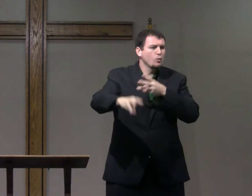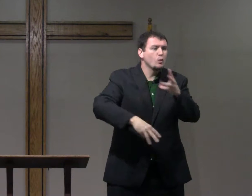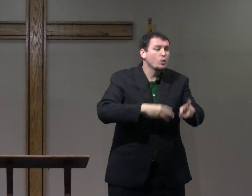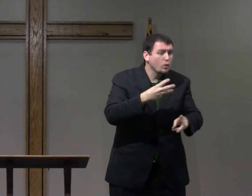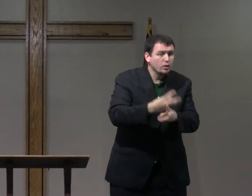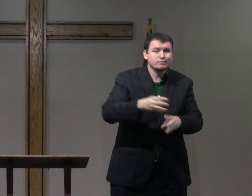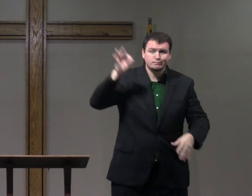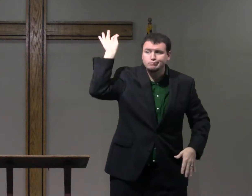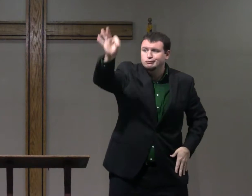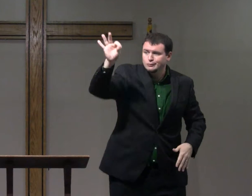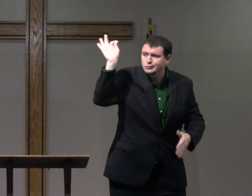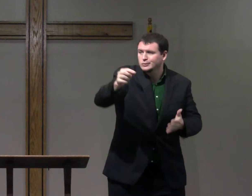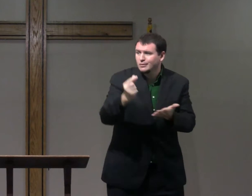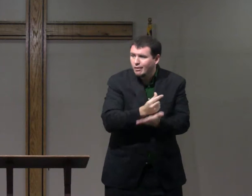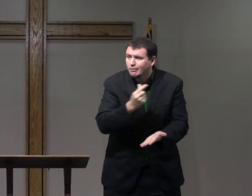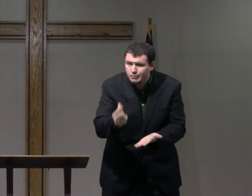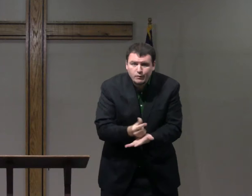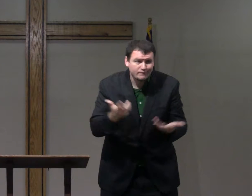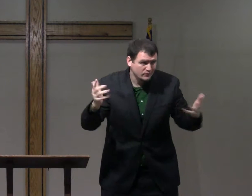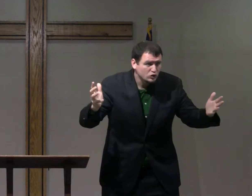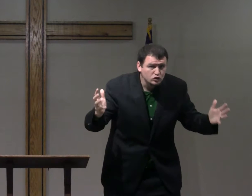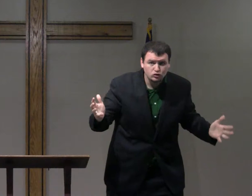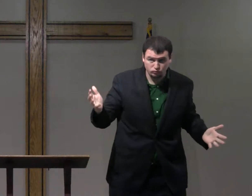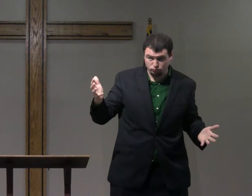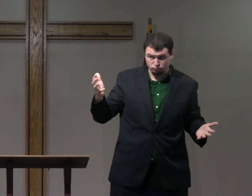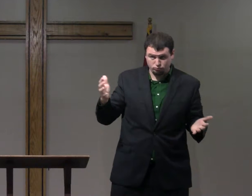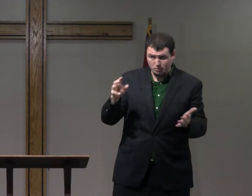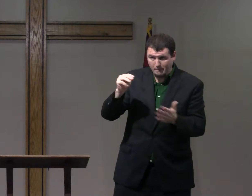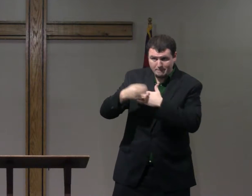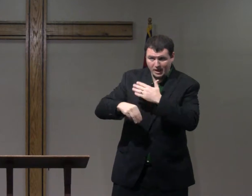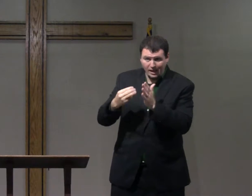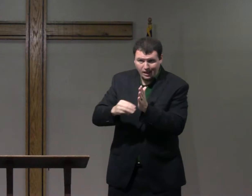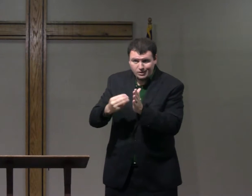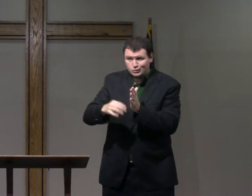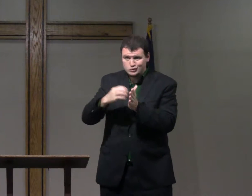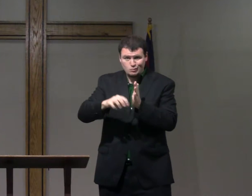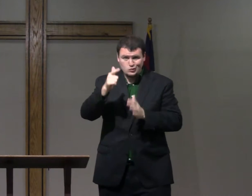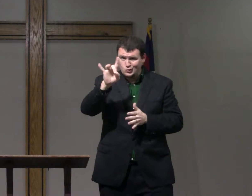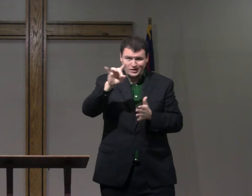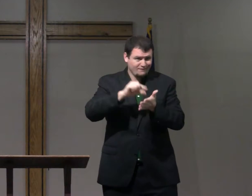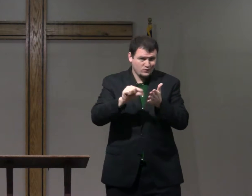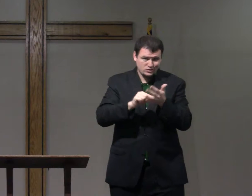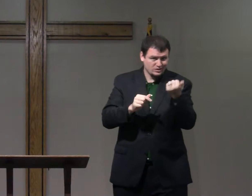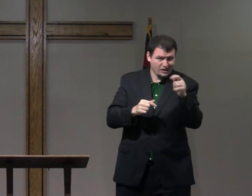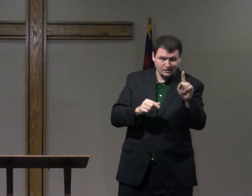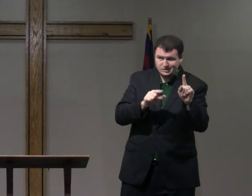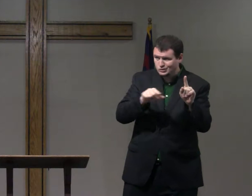responsibilities are. When God commands us to go out into the world and preach the gospel, Matthew chapter